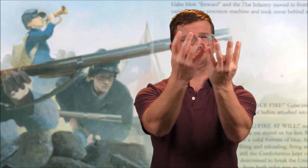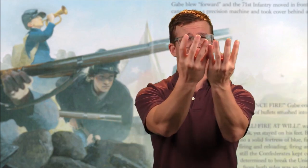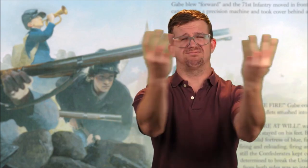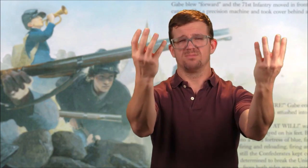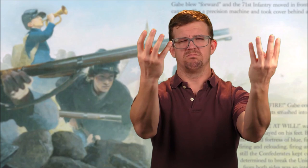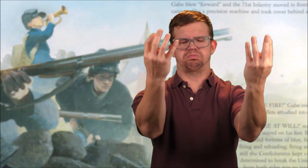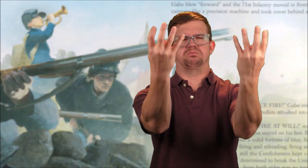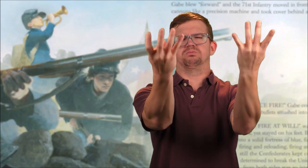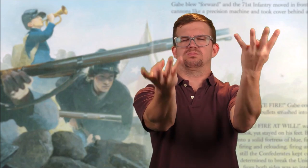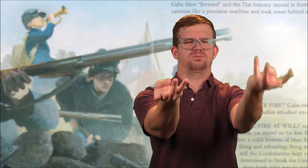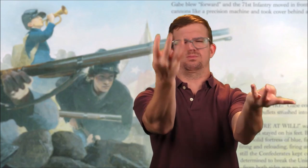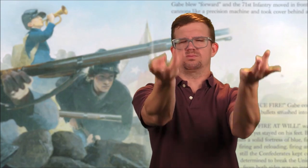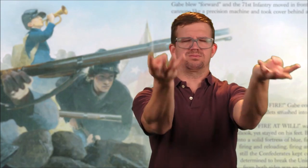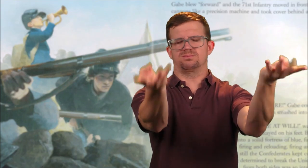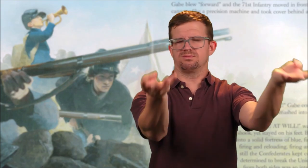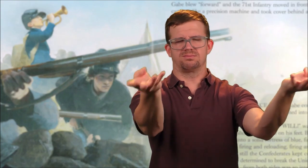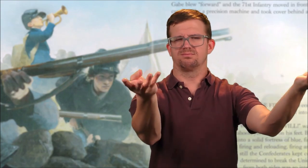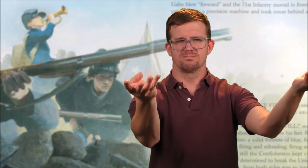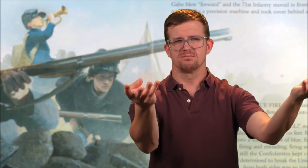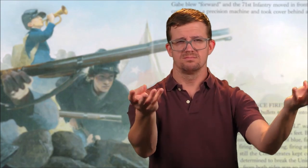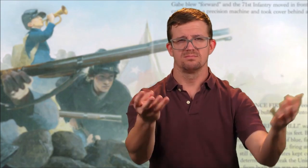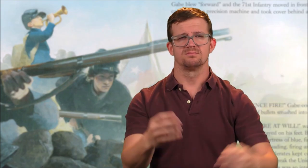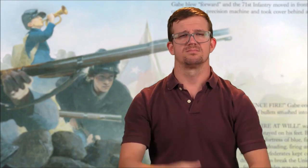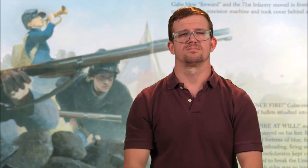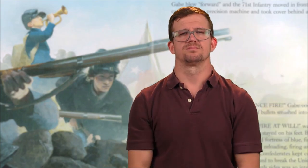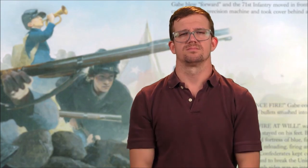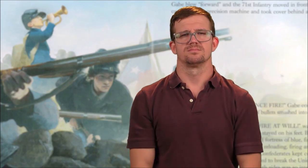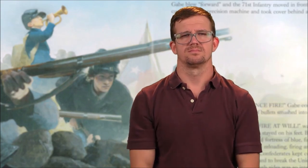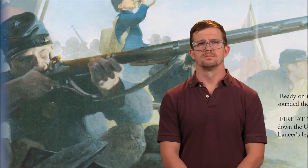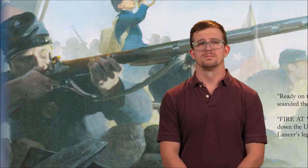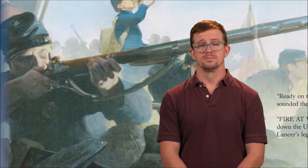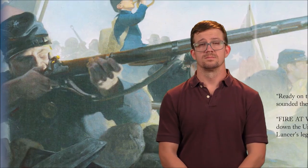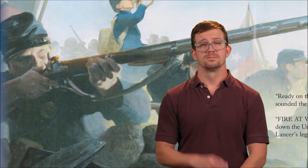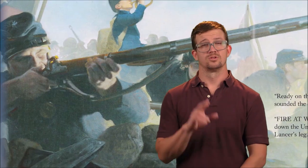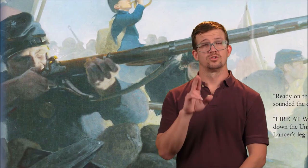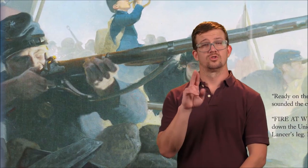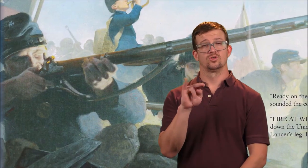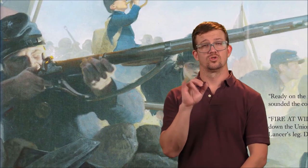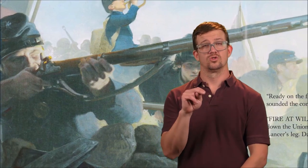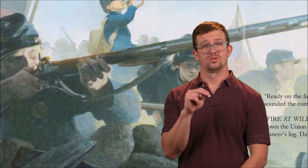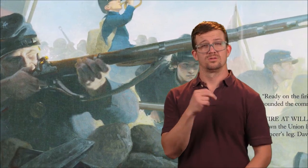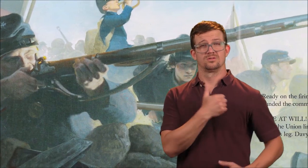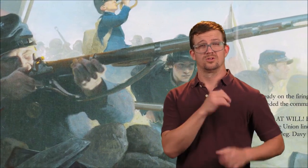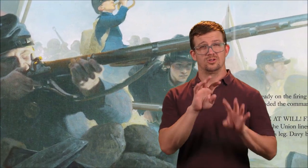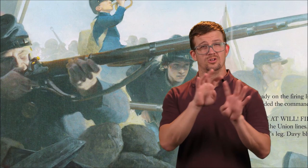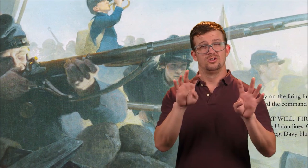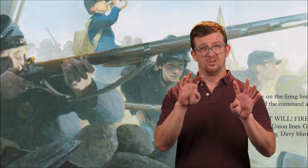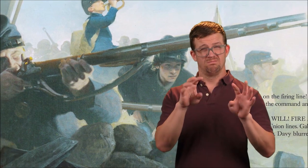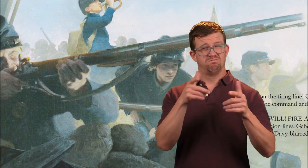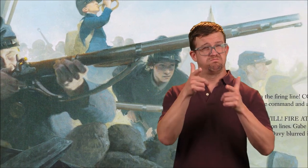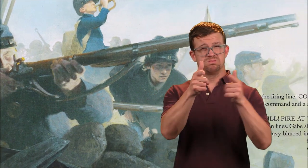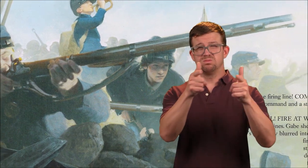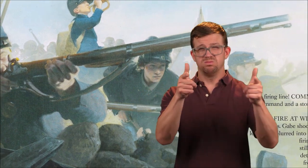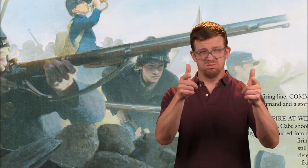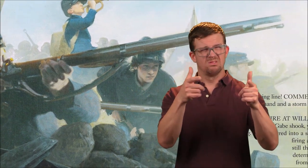and a storm of bullets smashed into the Confederate lines. "Fire at will! Fire at